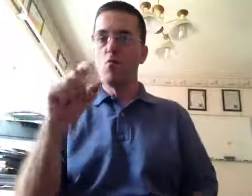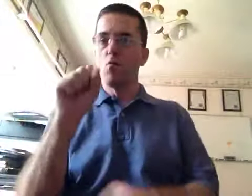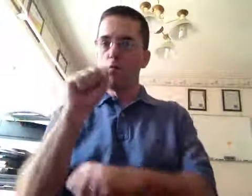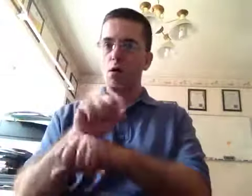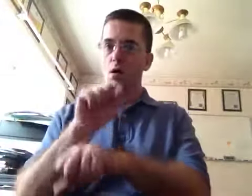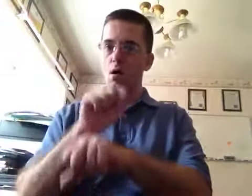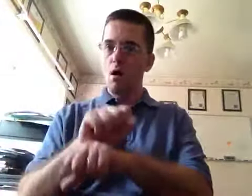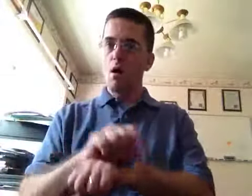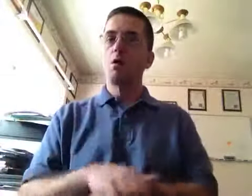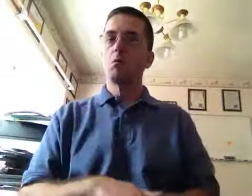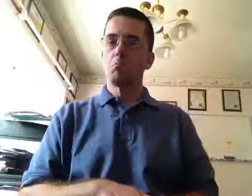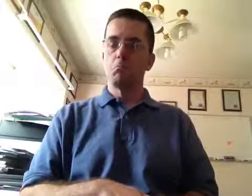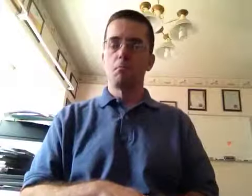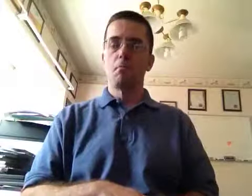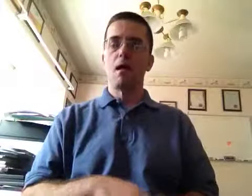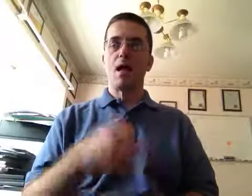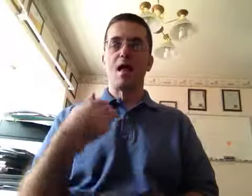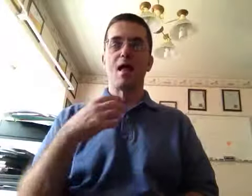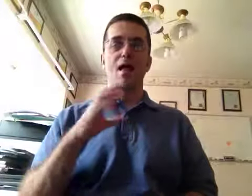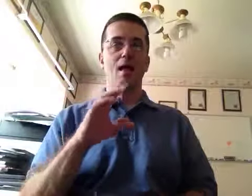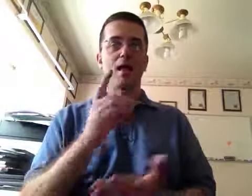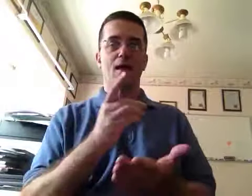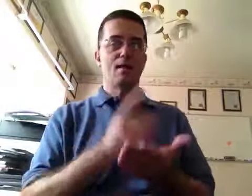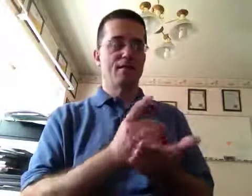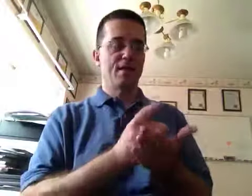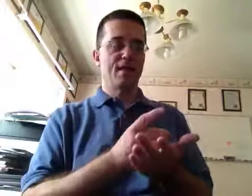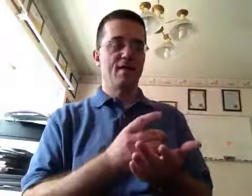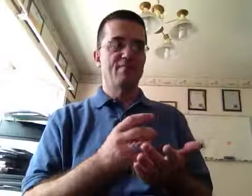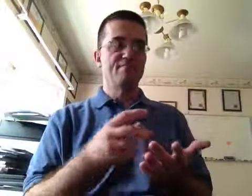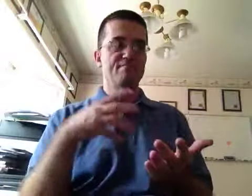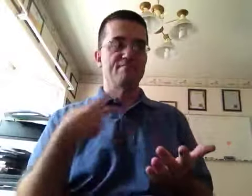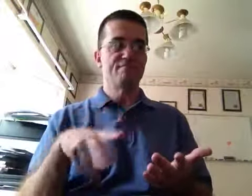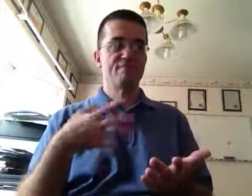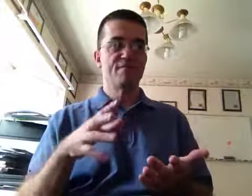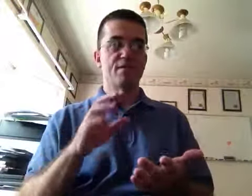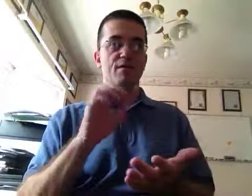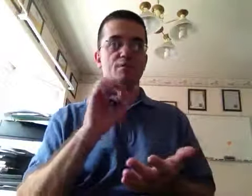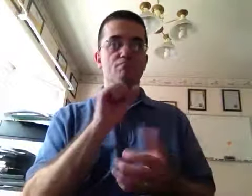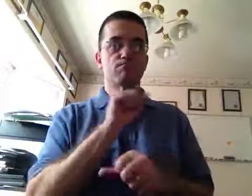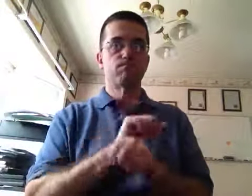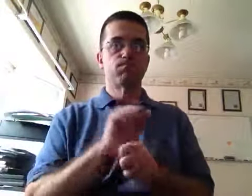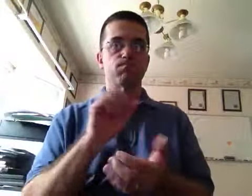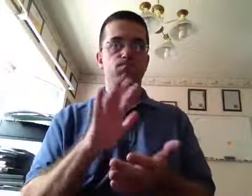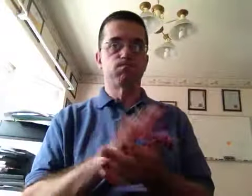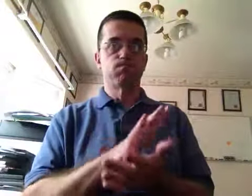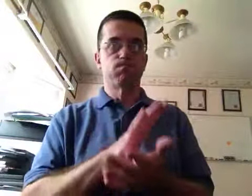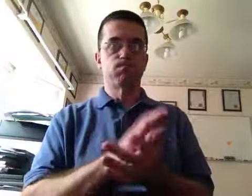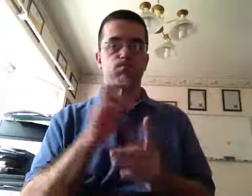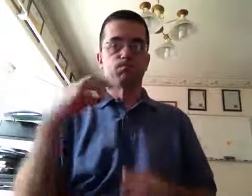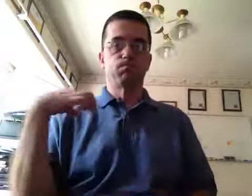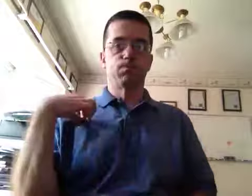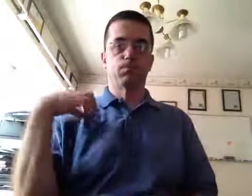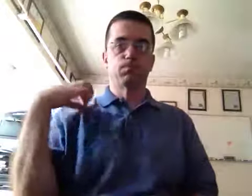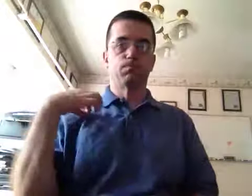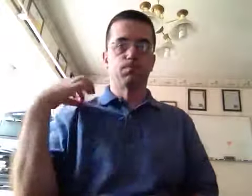Dave, I filled out 500 job applications. Well, that's just stupid. Don't do that.